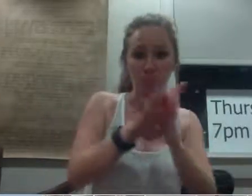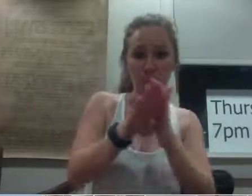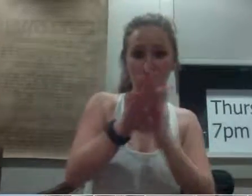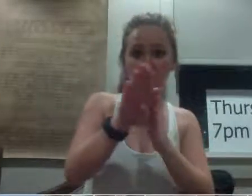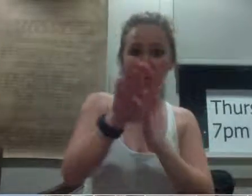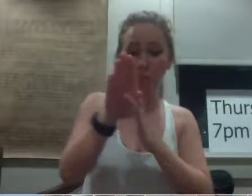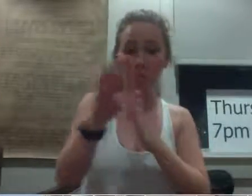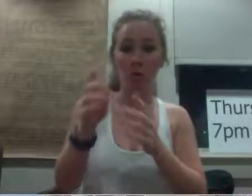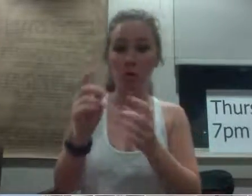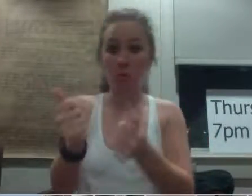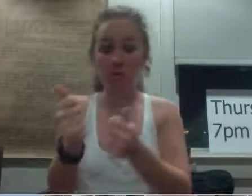they developed